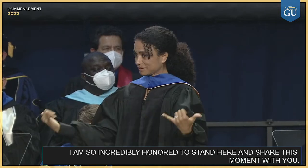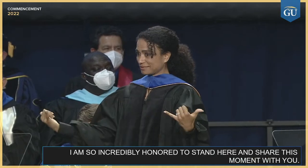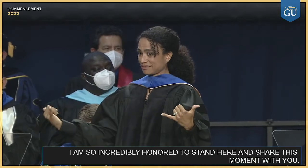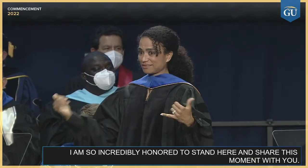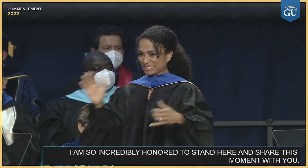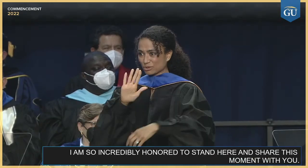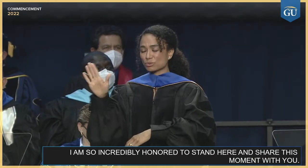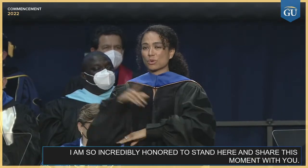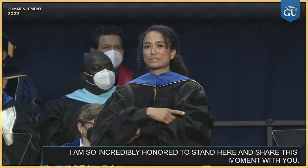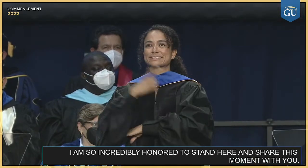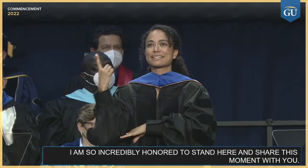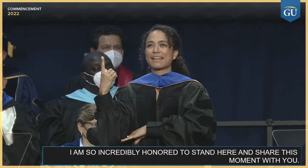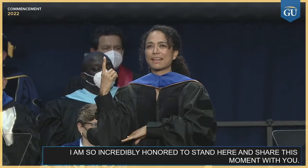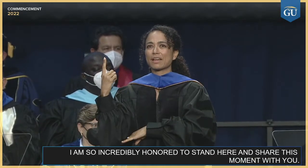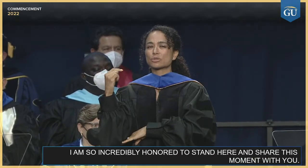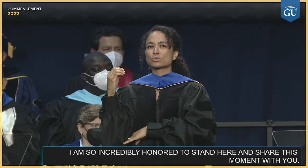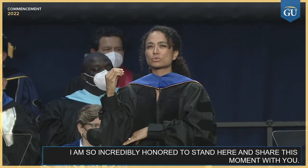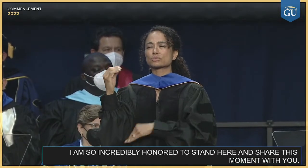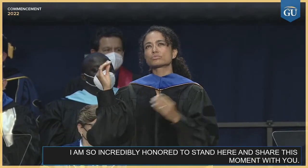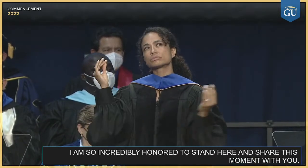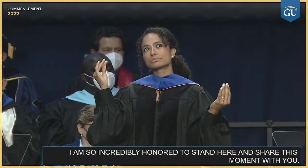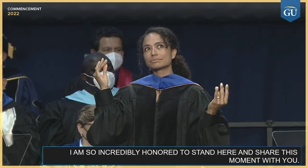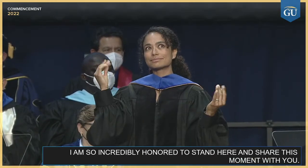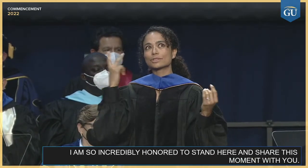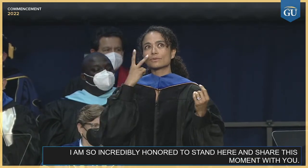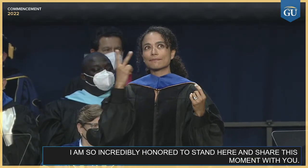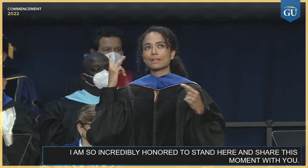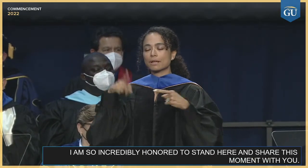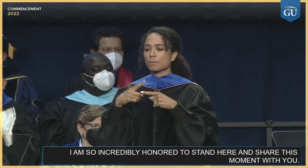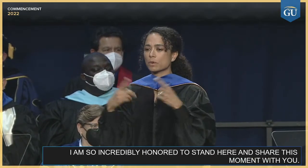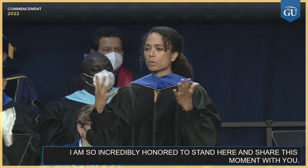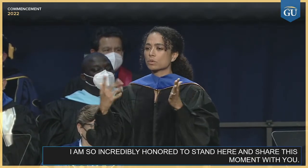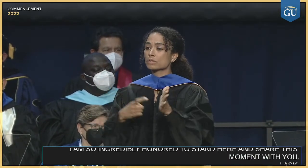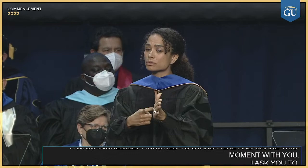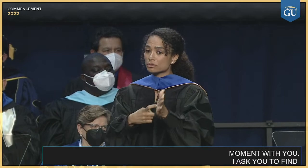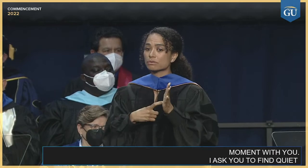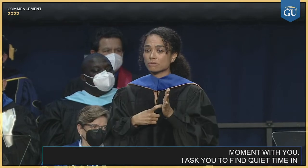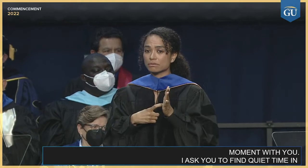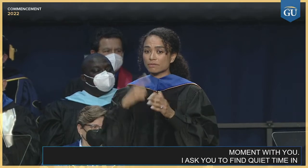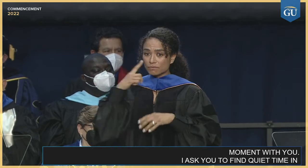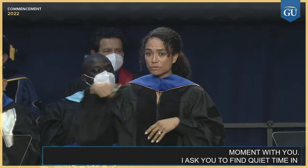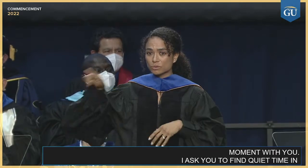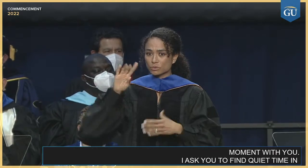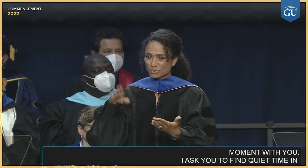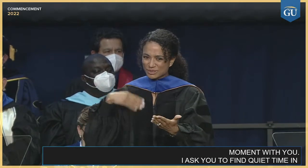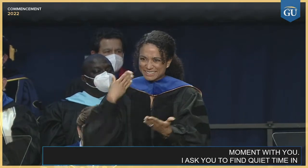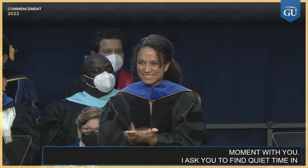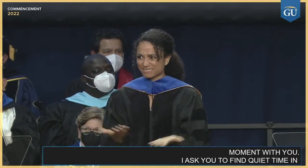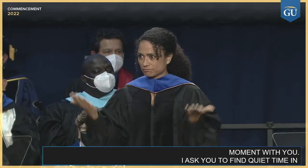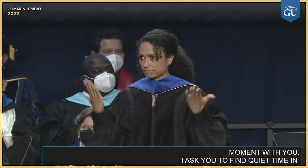I ask you to find quiet time in the day to reflect on what it took to get you here